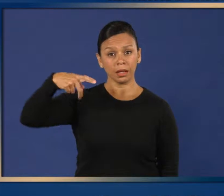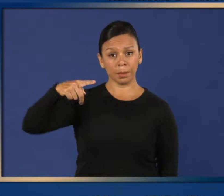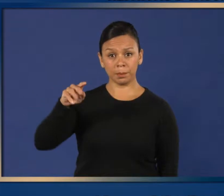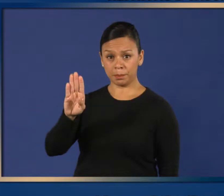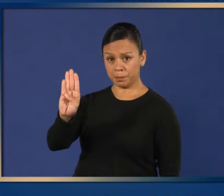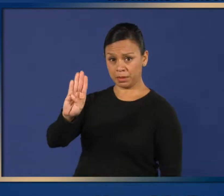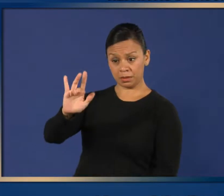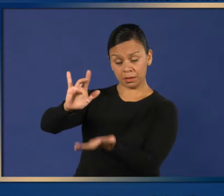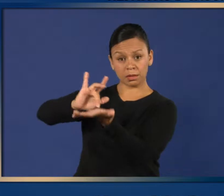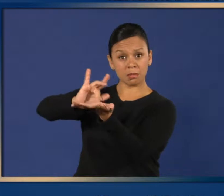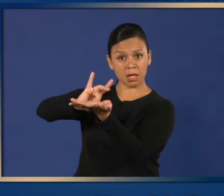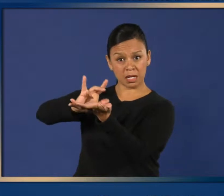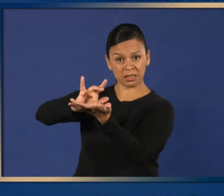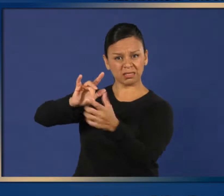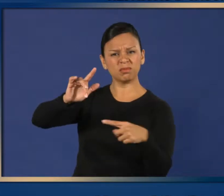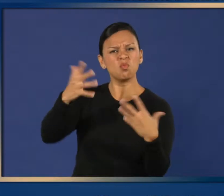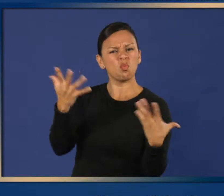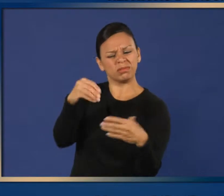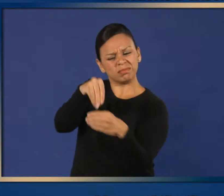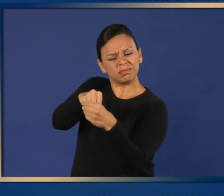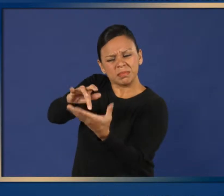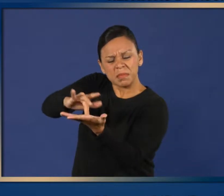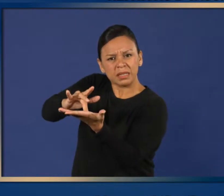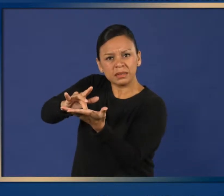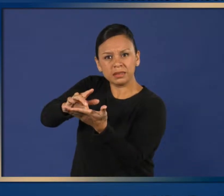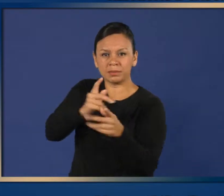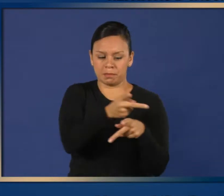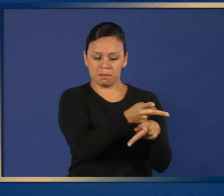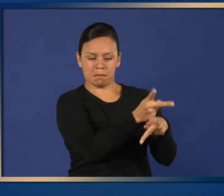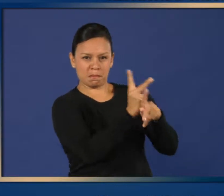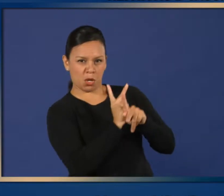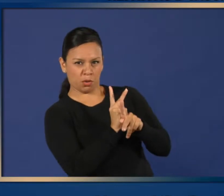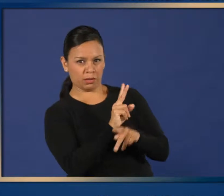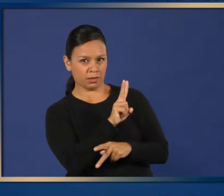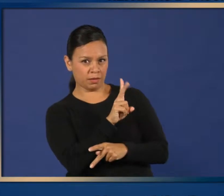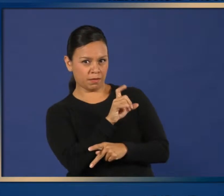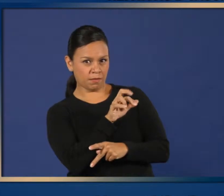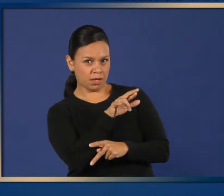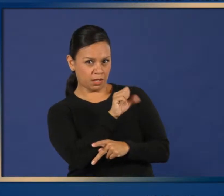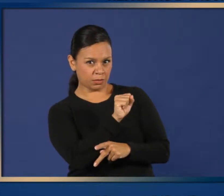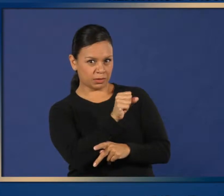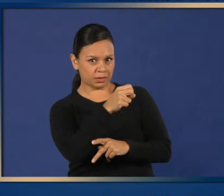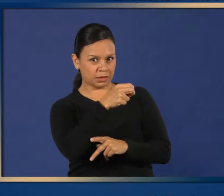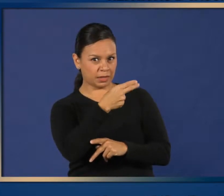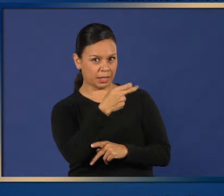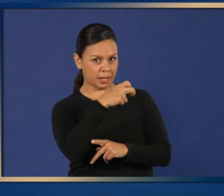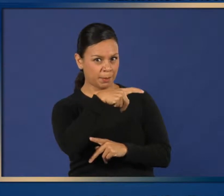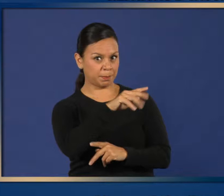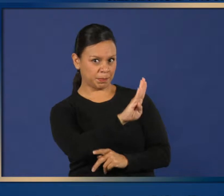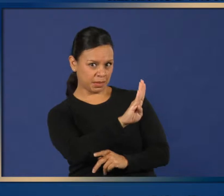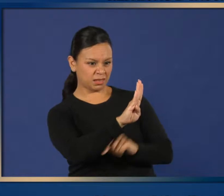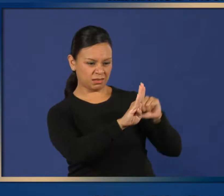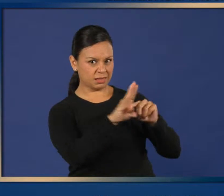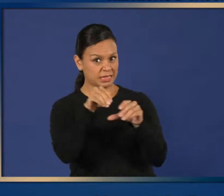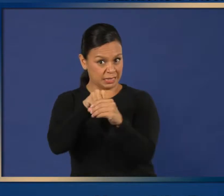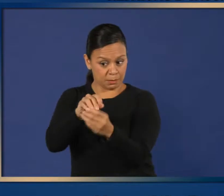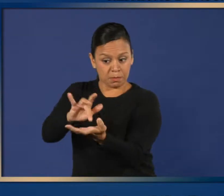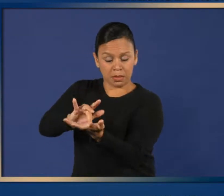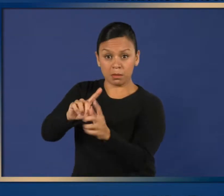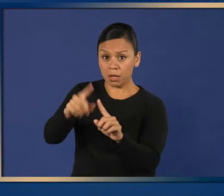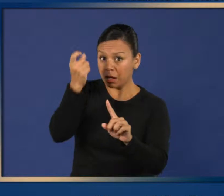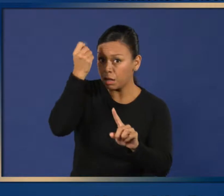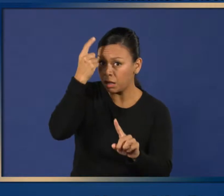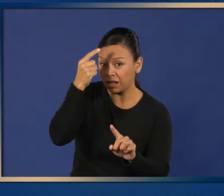Hepatitis B vaccine is made from a part of the hepatitis B virus. It cannot